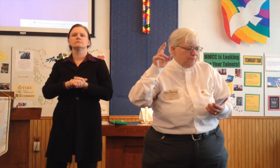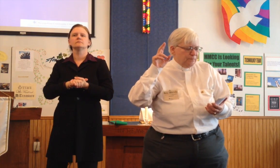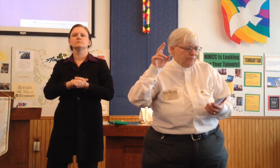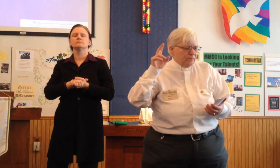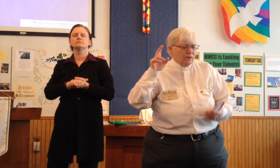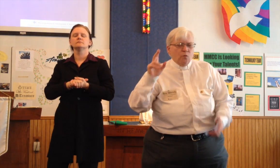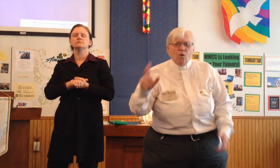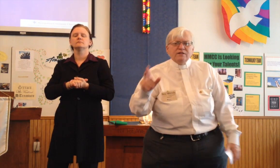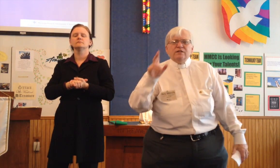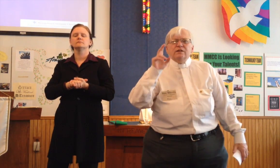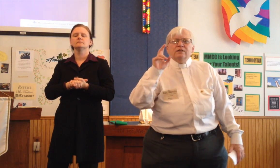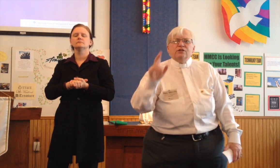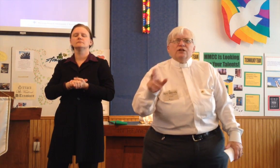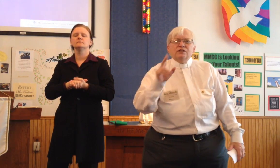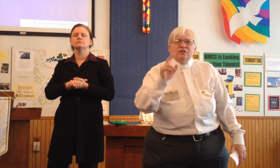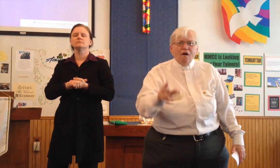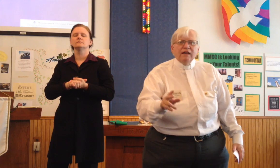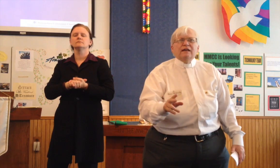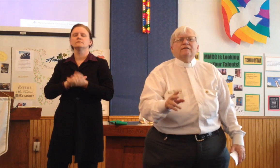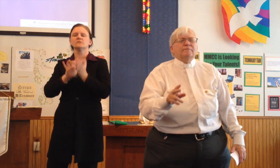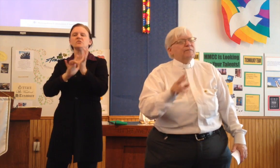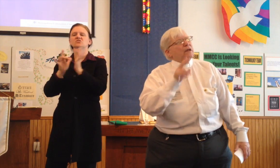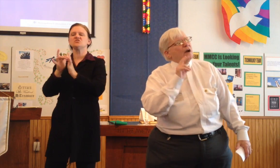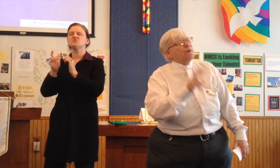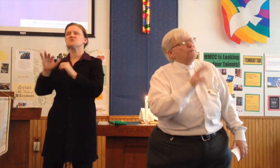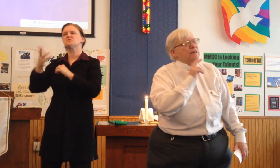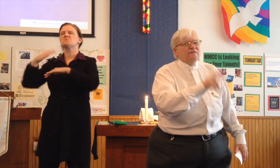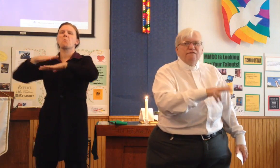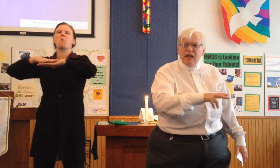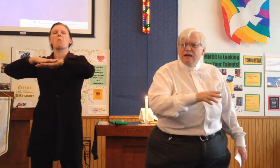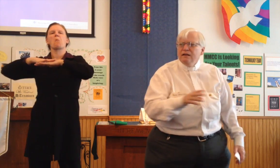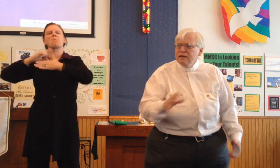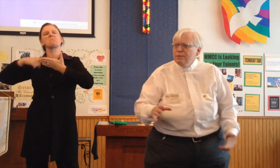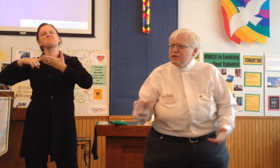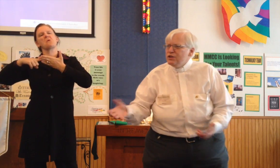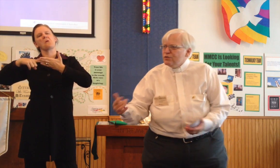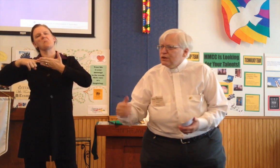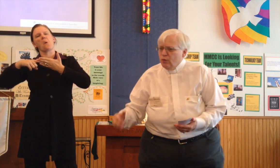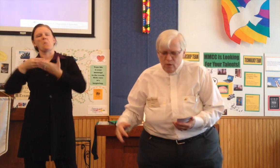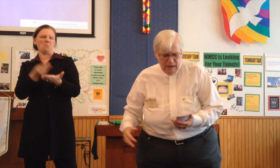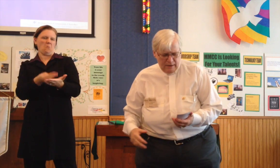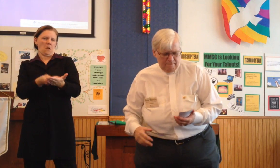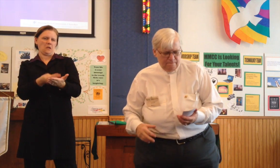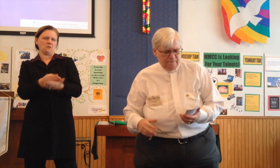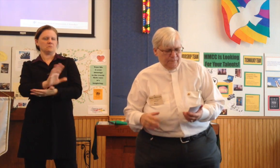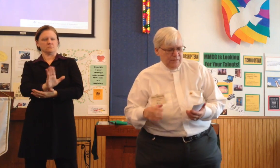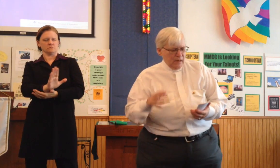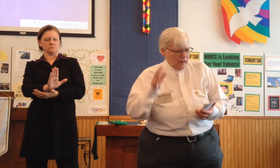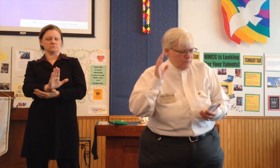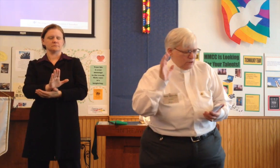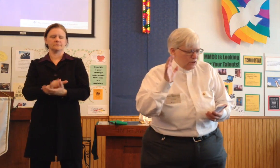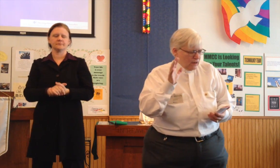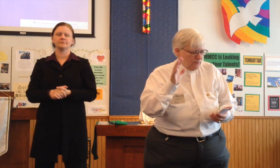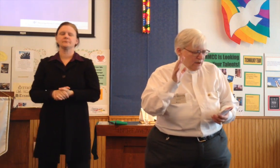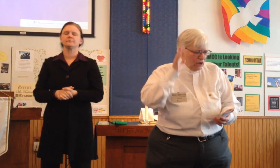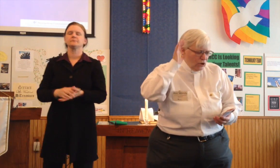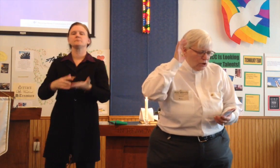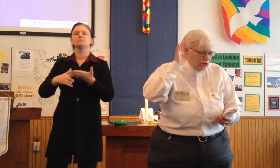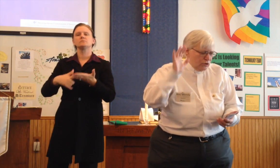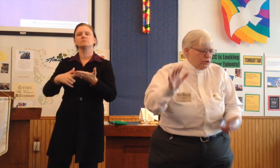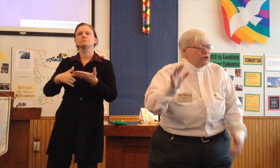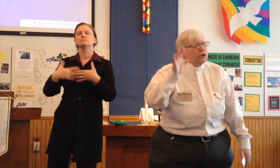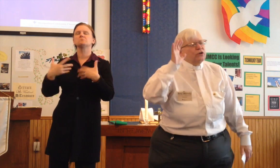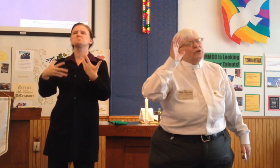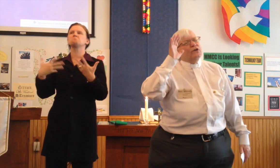Jesus wasn't just talking about being fed in a material way. He was talking about